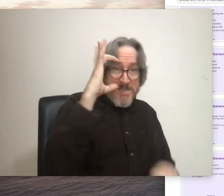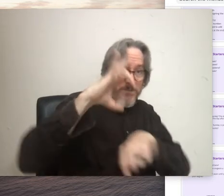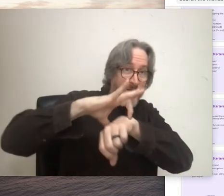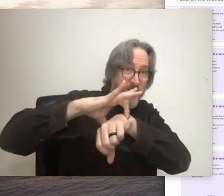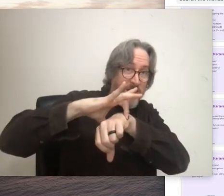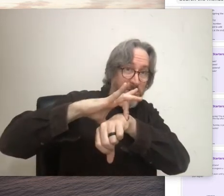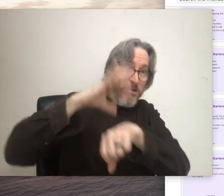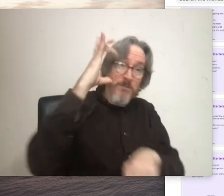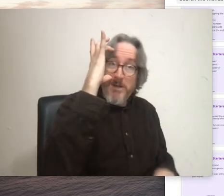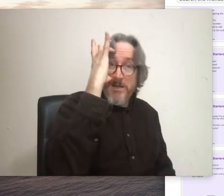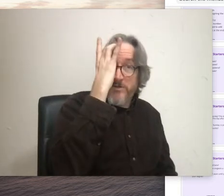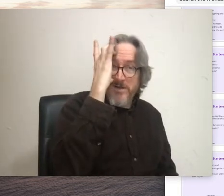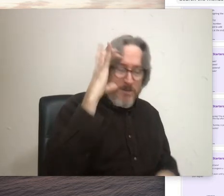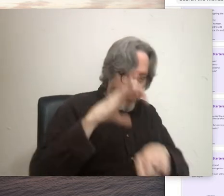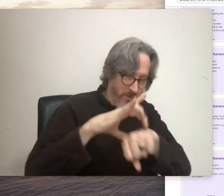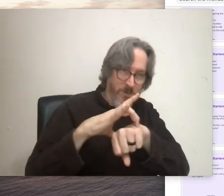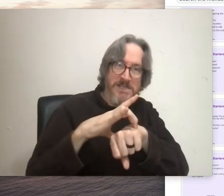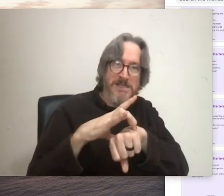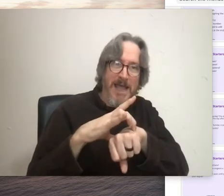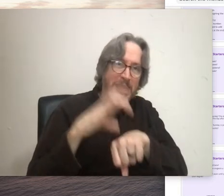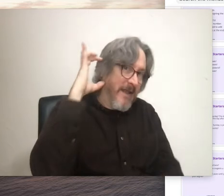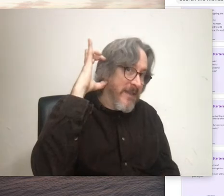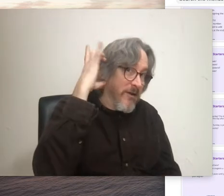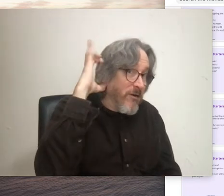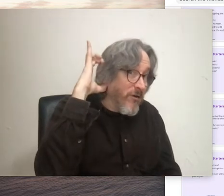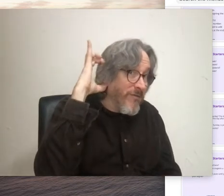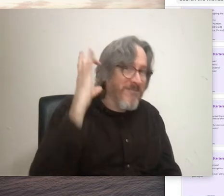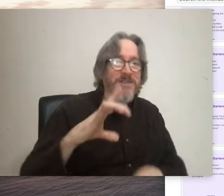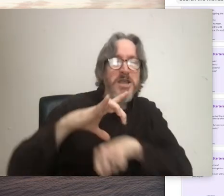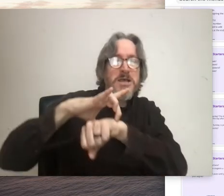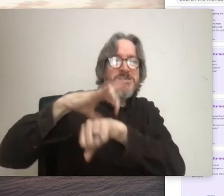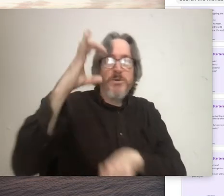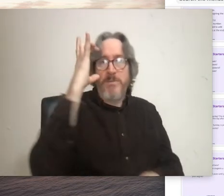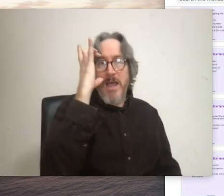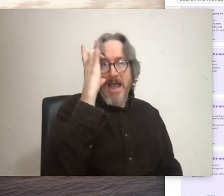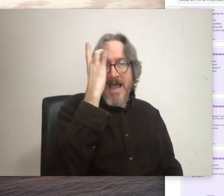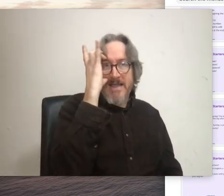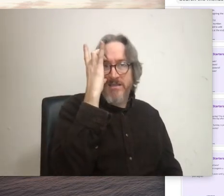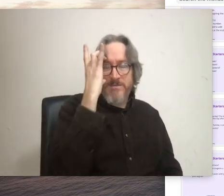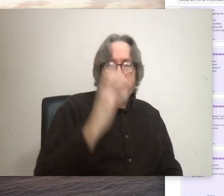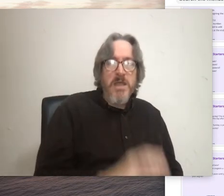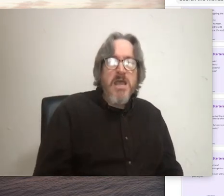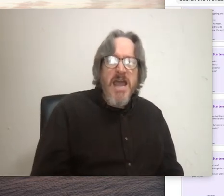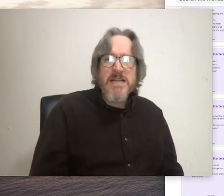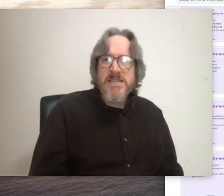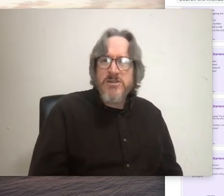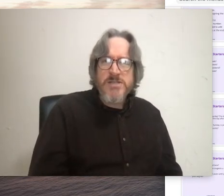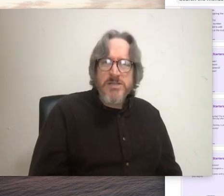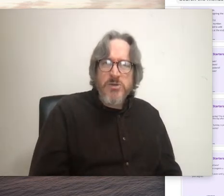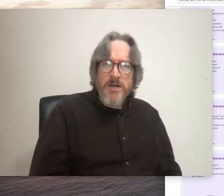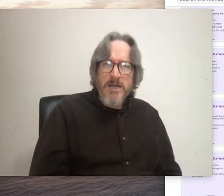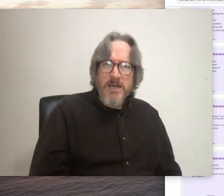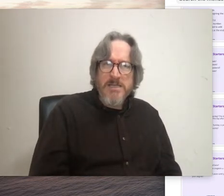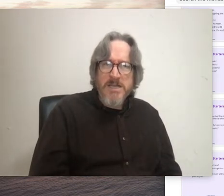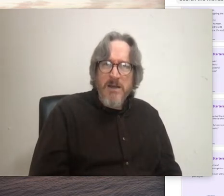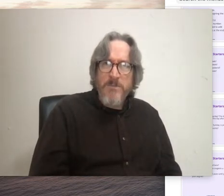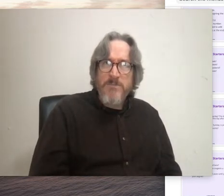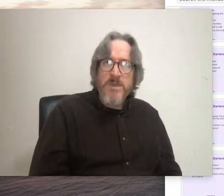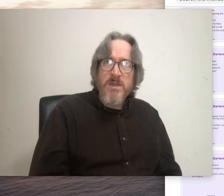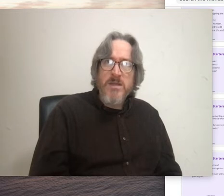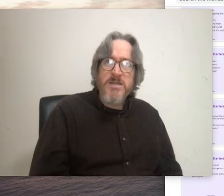So same thing you did here, but you did, although this is the head, not the ear, Earth, right? So Eyeth. And it's an interesting story.